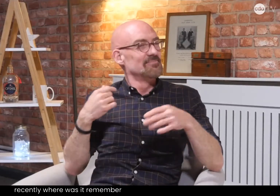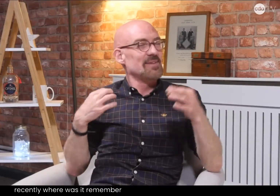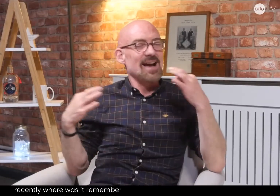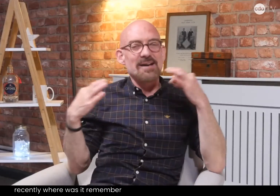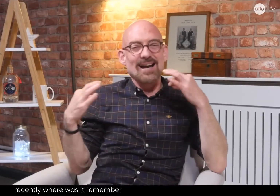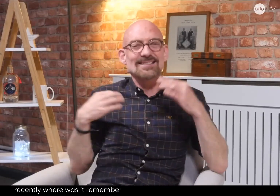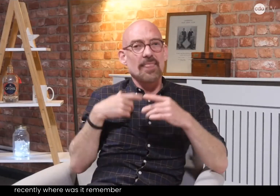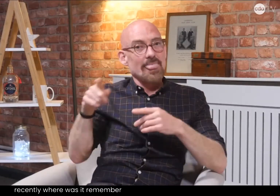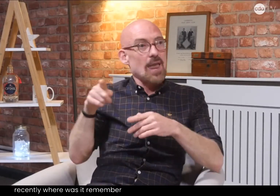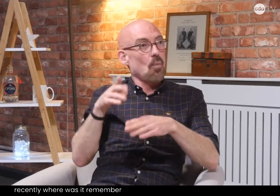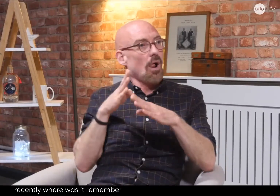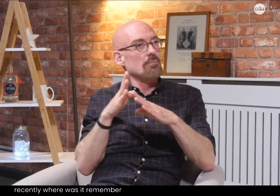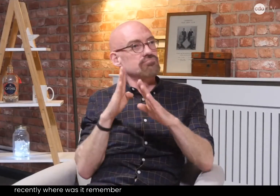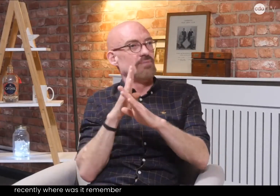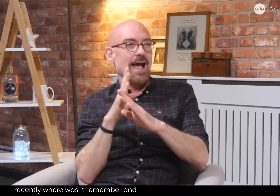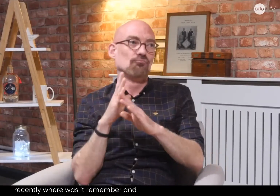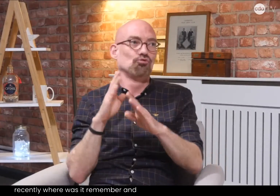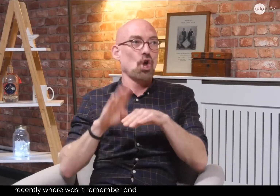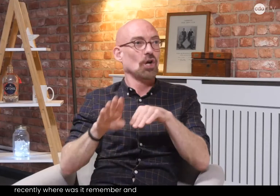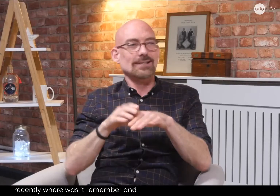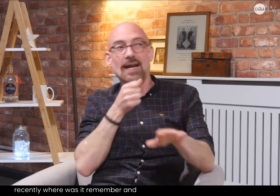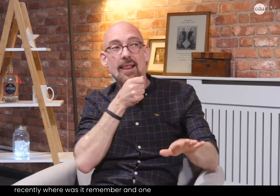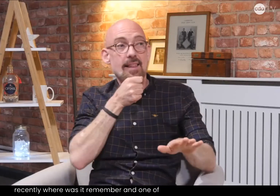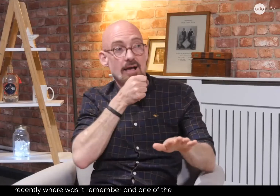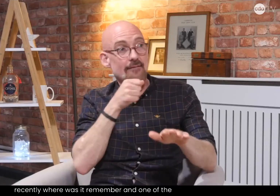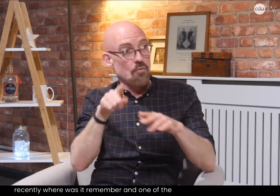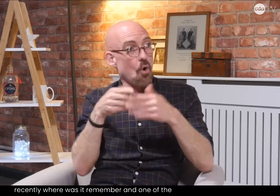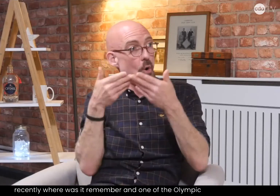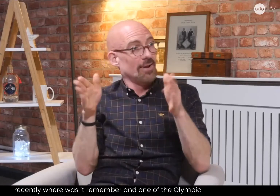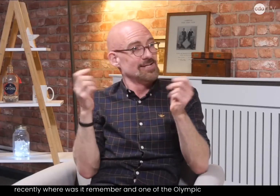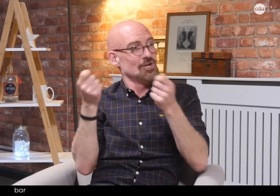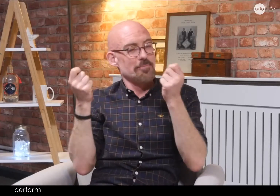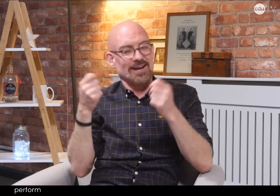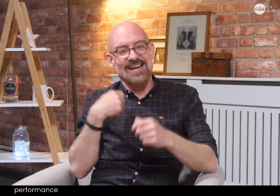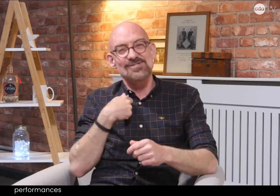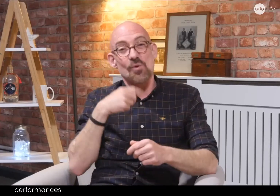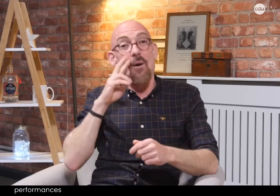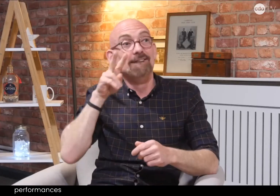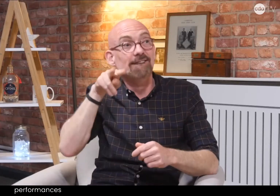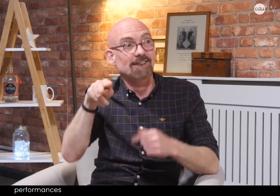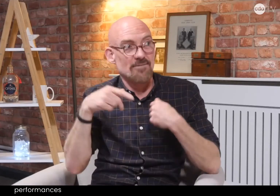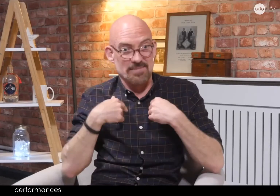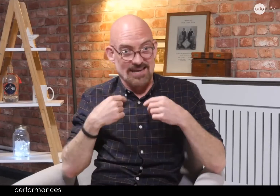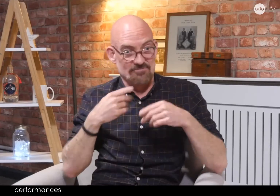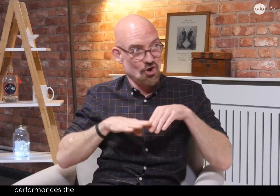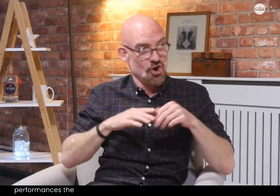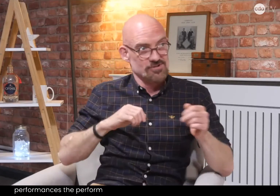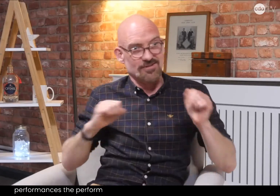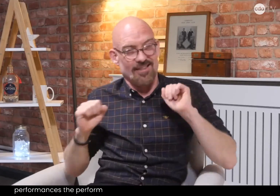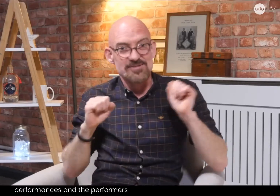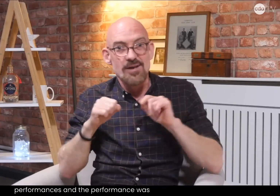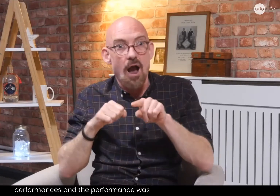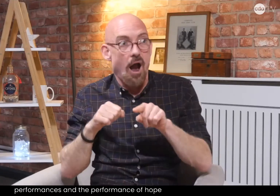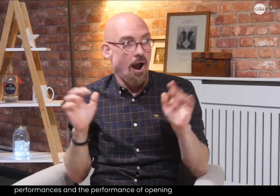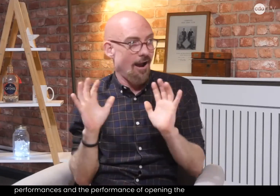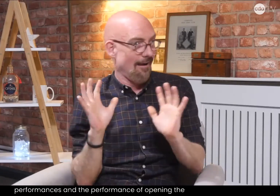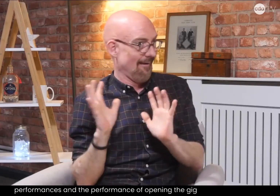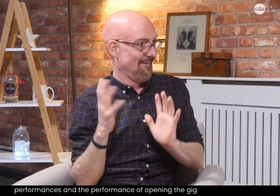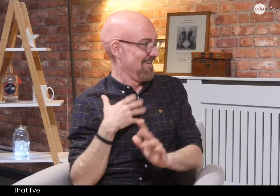And one of the Olympic performances, the performers were sort of opening the gig that I went to. And